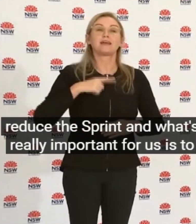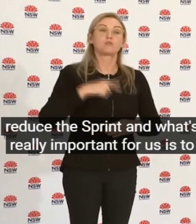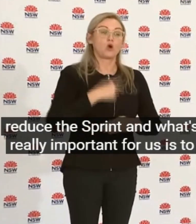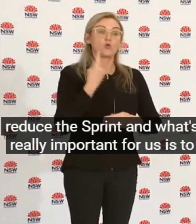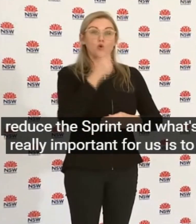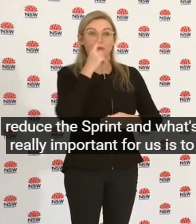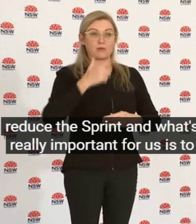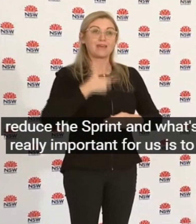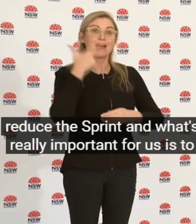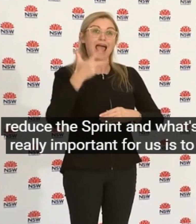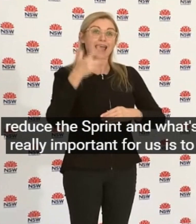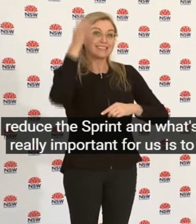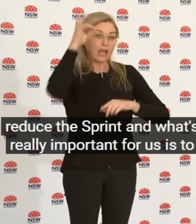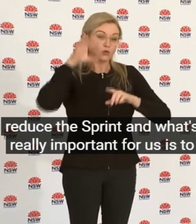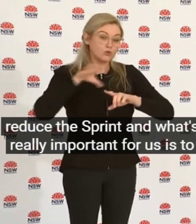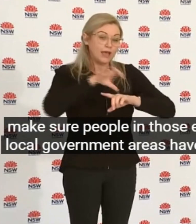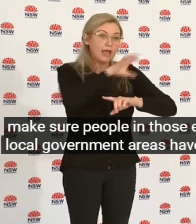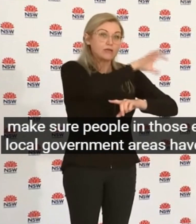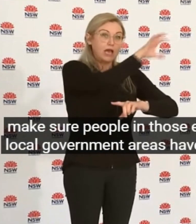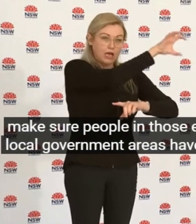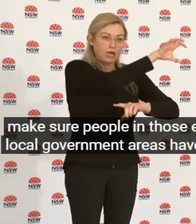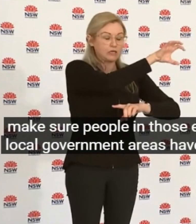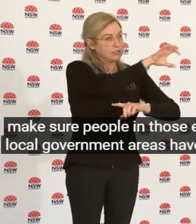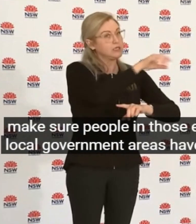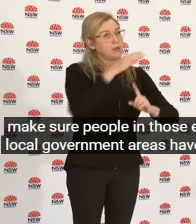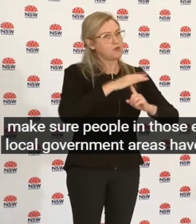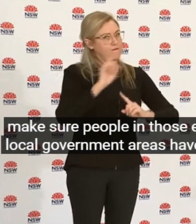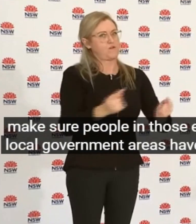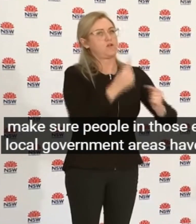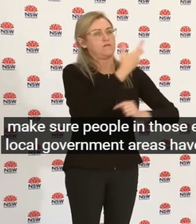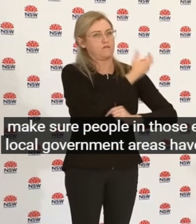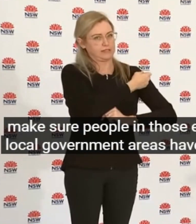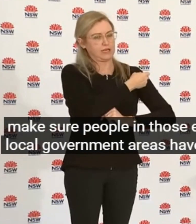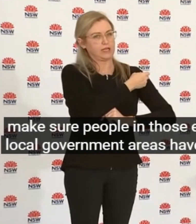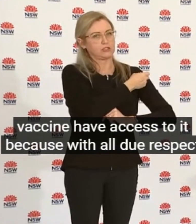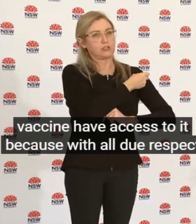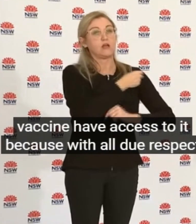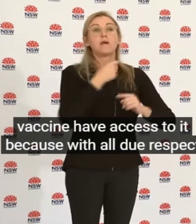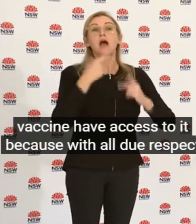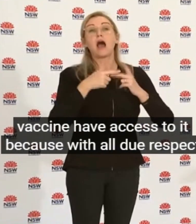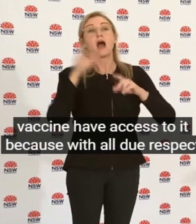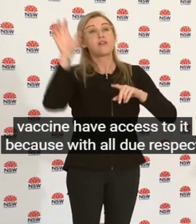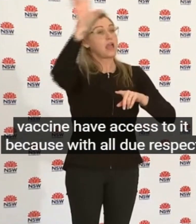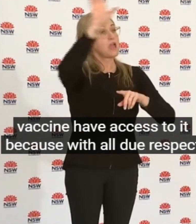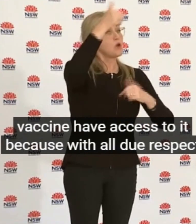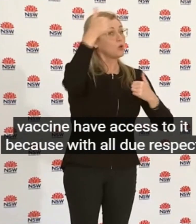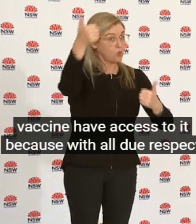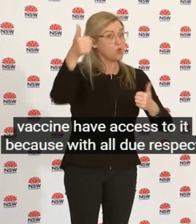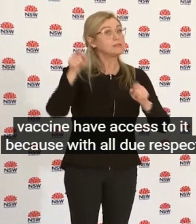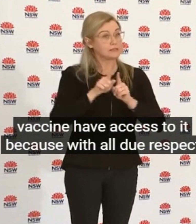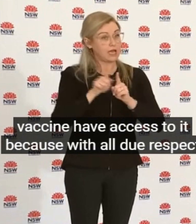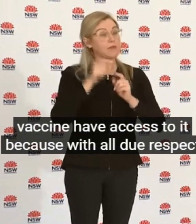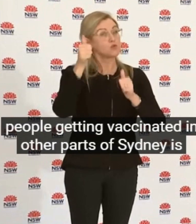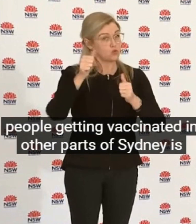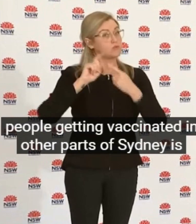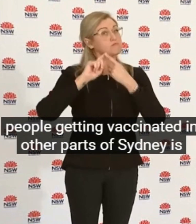vaccine, have access to it, because with all due respect, people getting vaccinated in other parts of Sydney is fantastic, and we need to make sure that